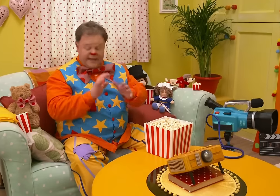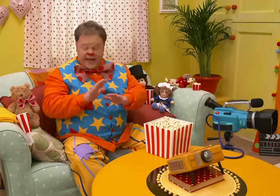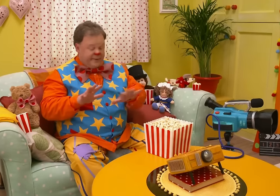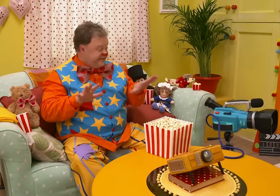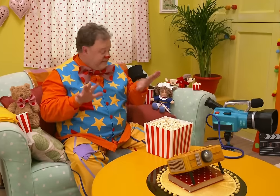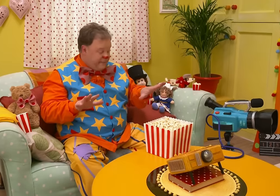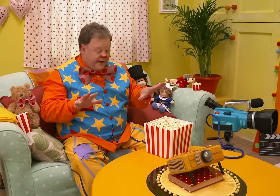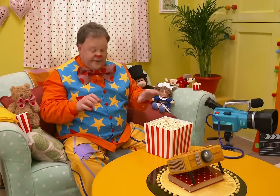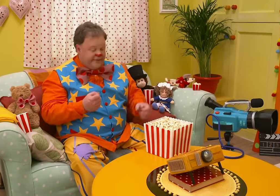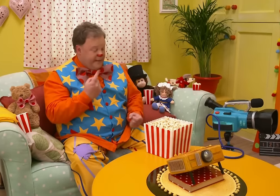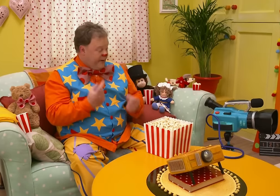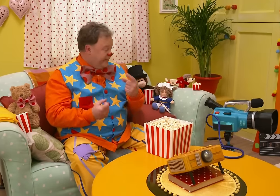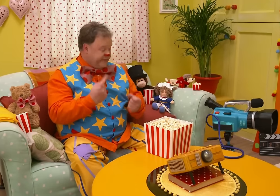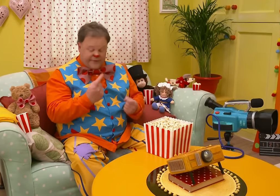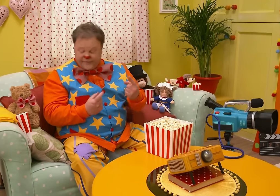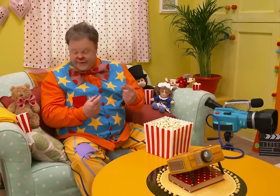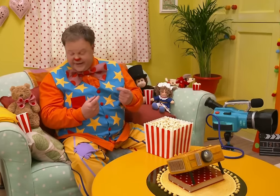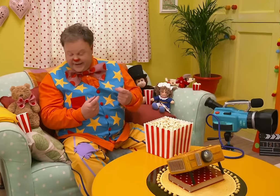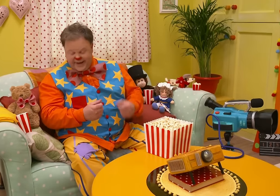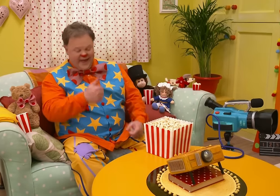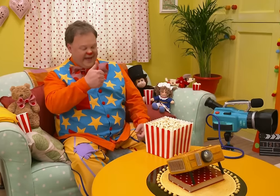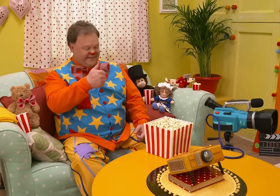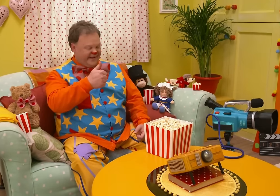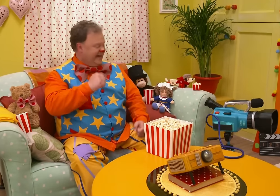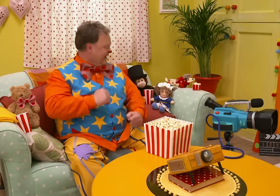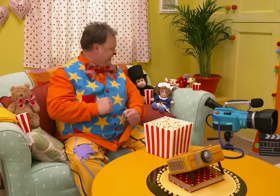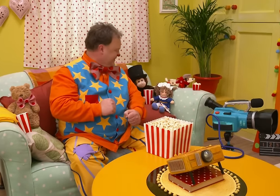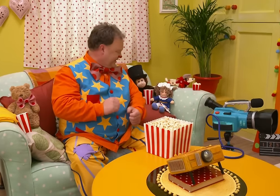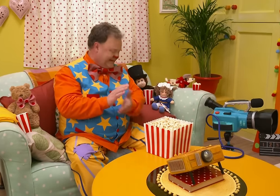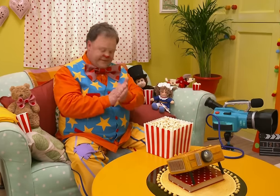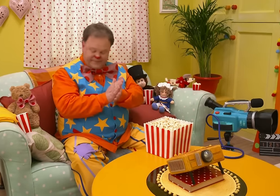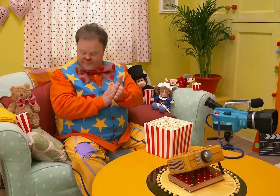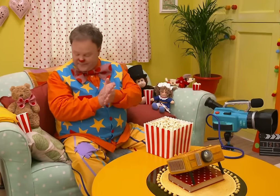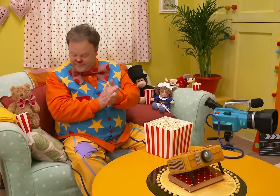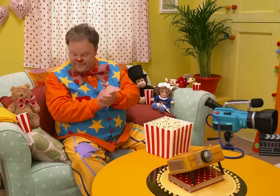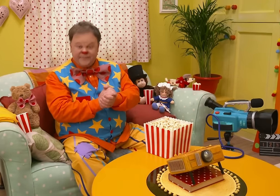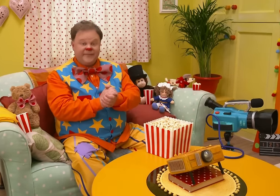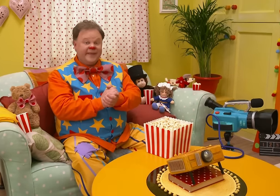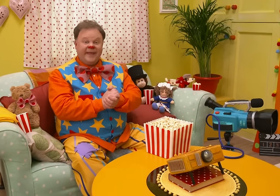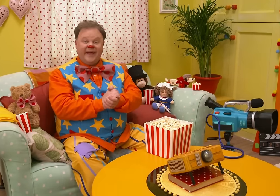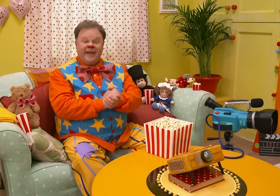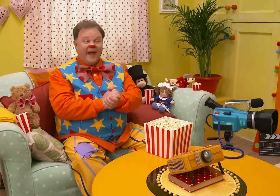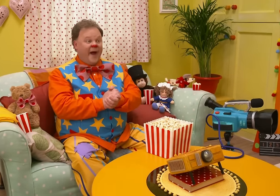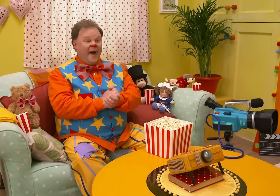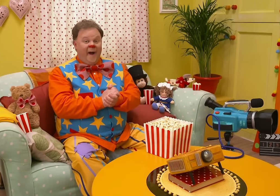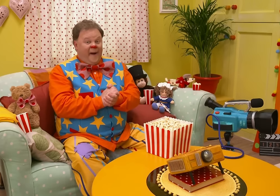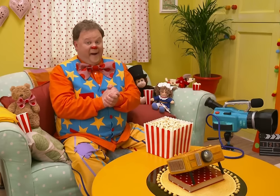Now, has everyone got their popcorn? Excellent! Are you going to watch your film now, Mr. Tumble?